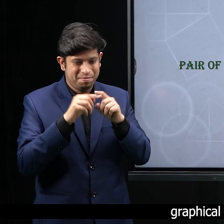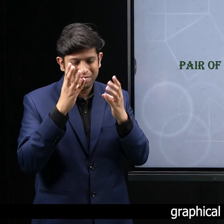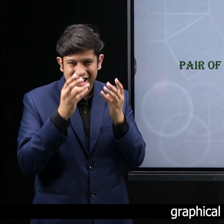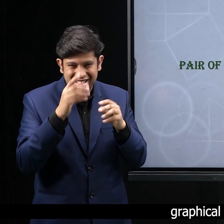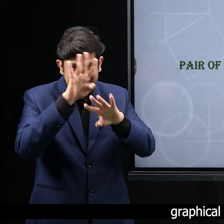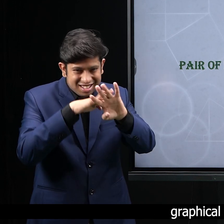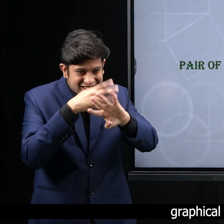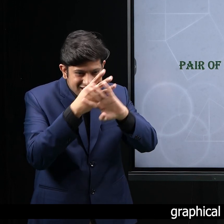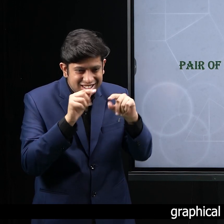techniques.